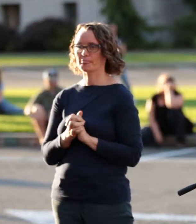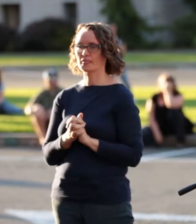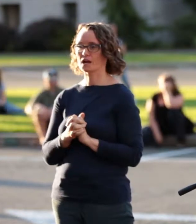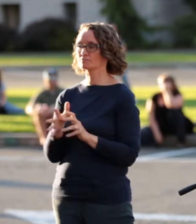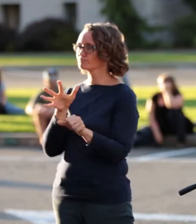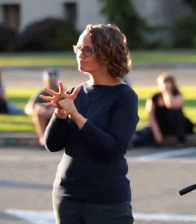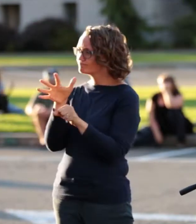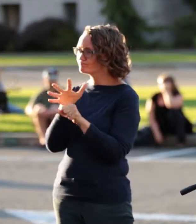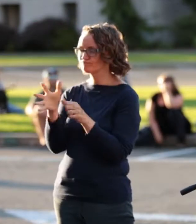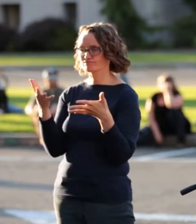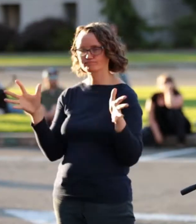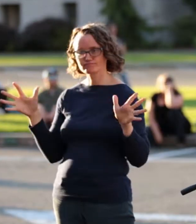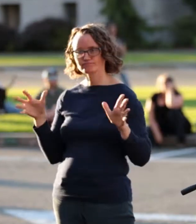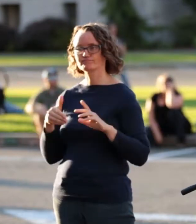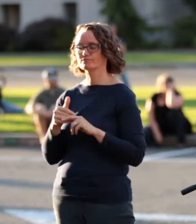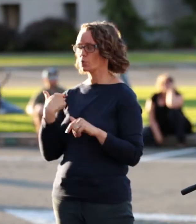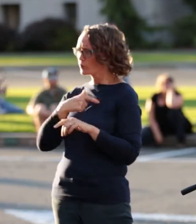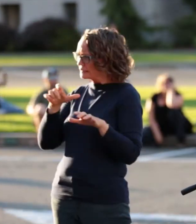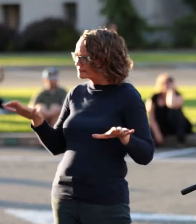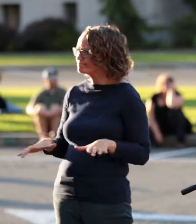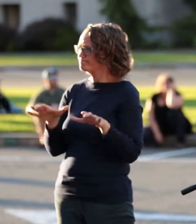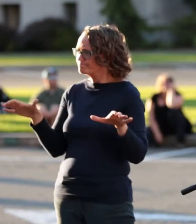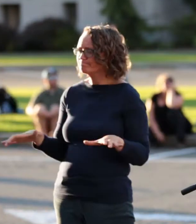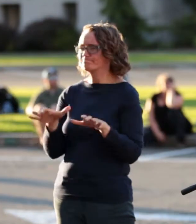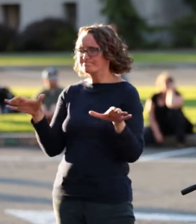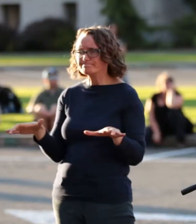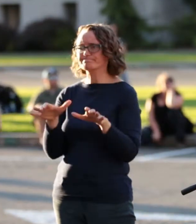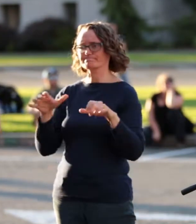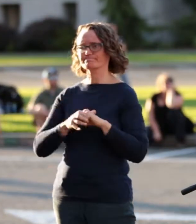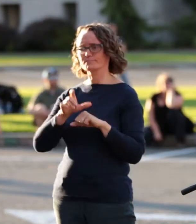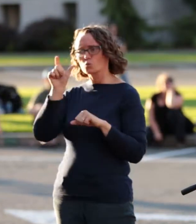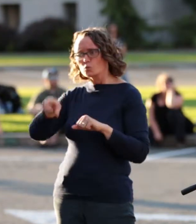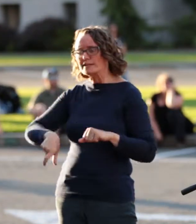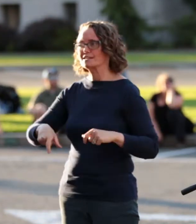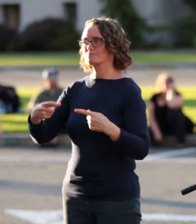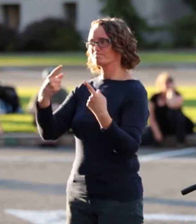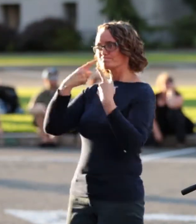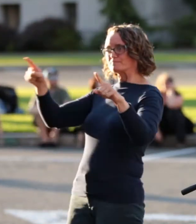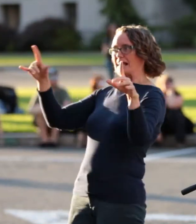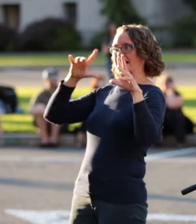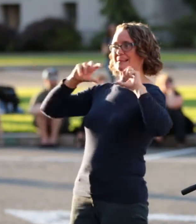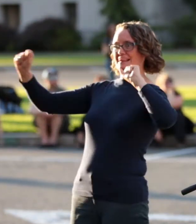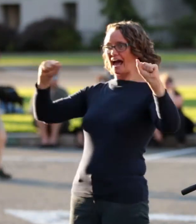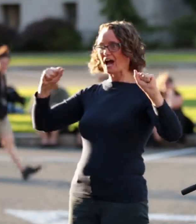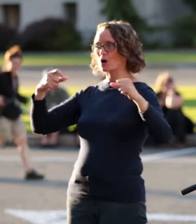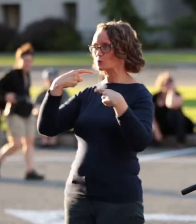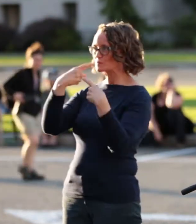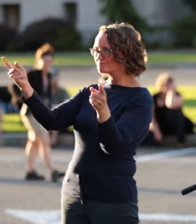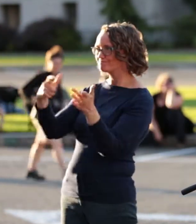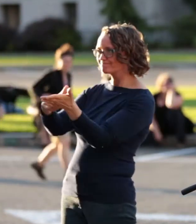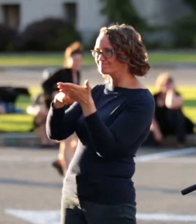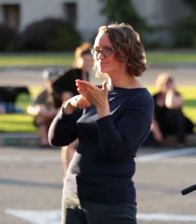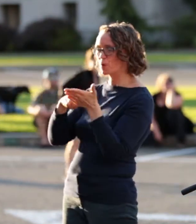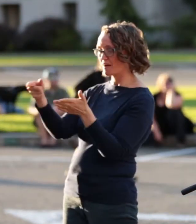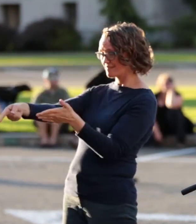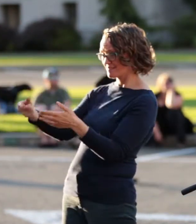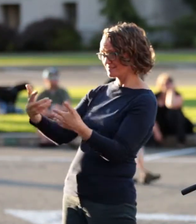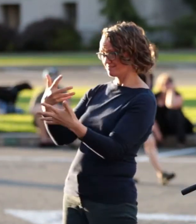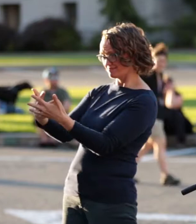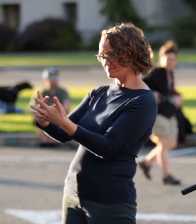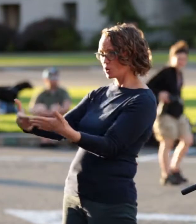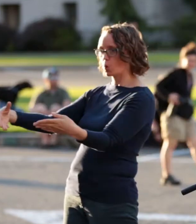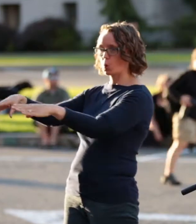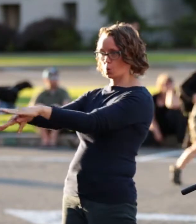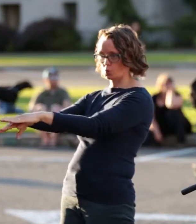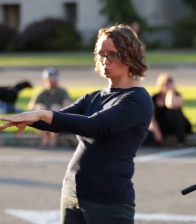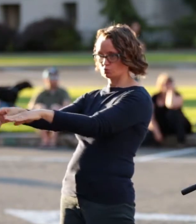Enough is enough. We need to take action. We need to make our demands loud and clear. Close the camps at the border, close